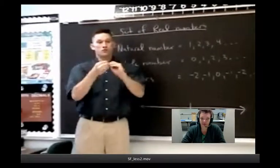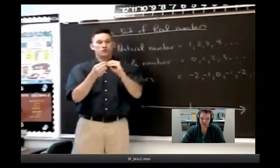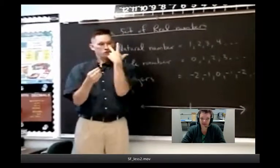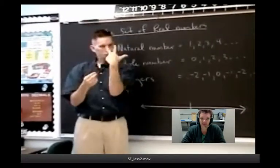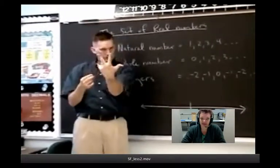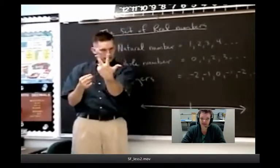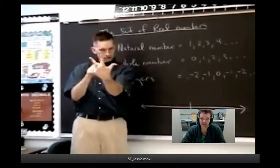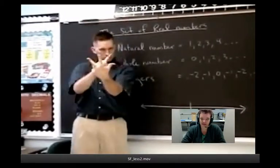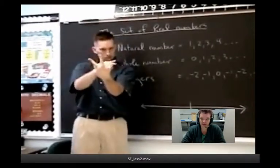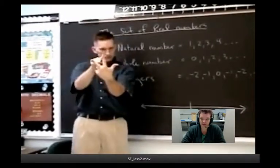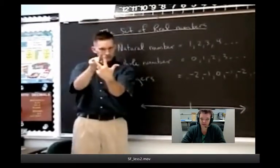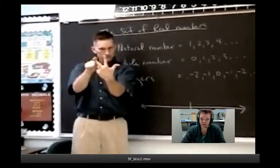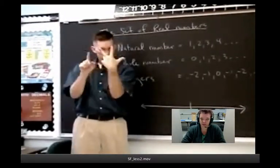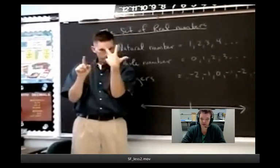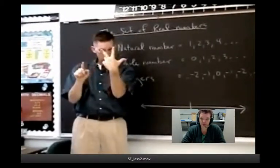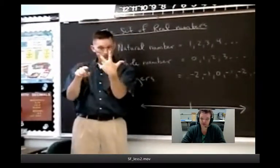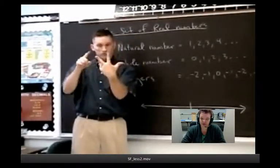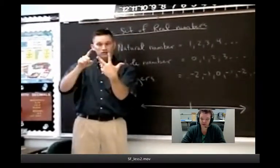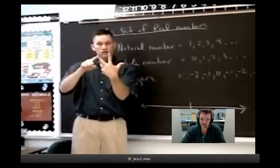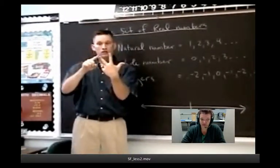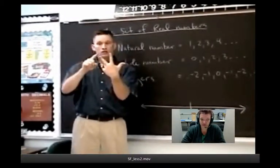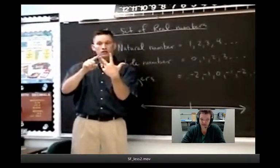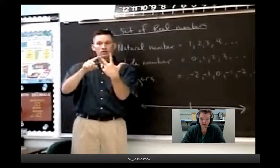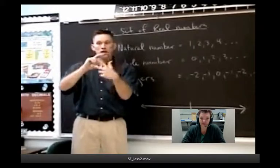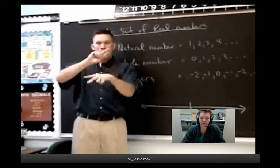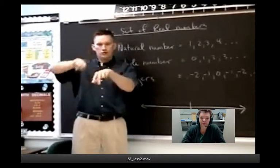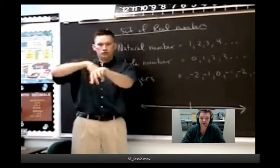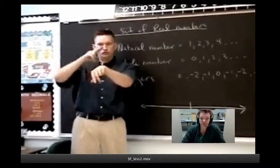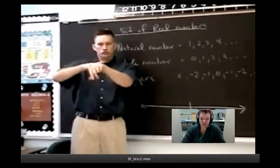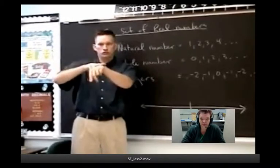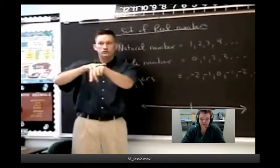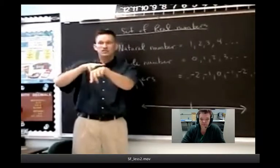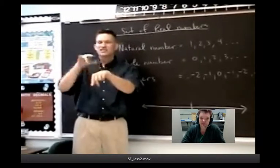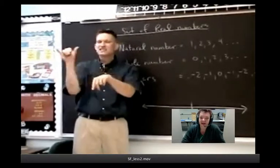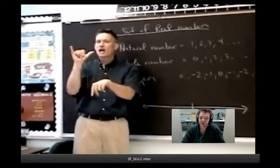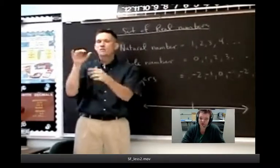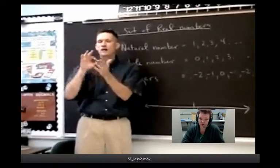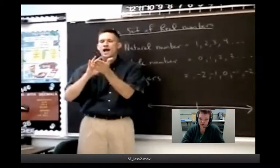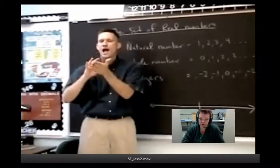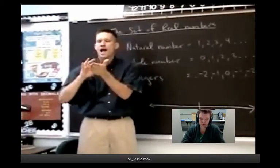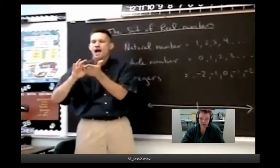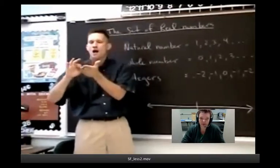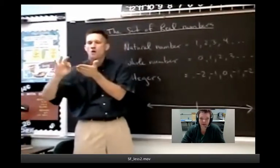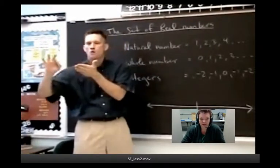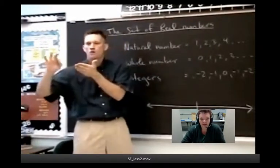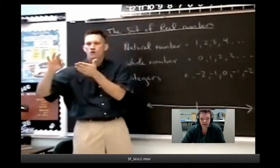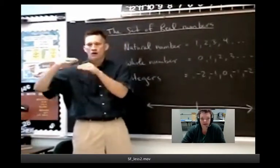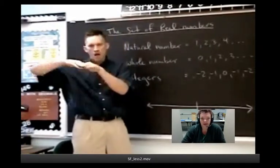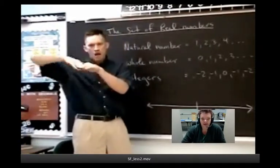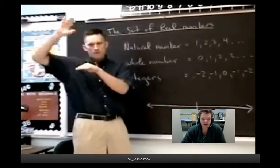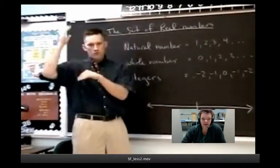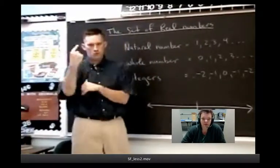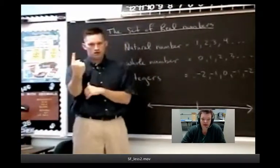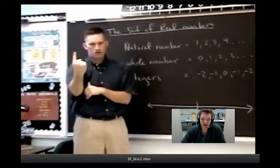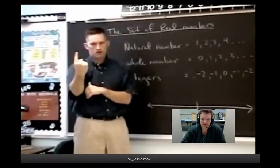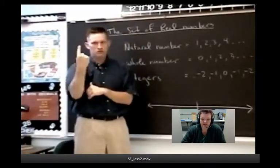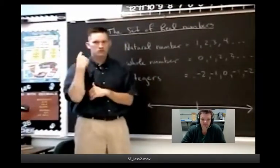going to talk about sets of real numbers, and there's 3 different kinds. First one, natural numbers. It's like when you're counting.